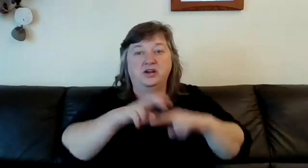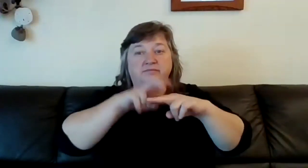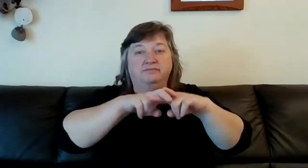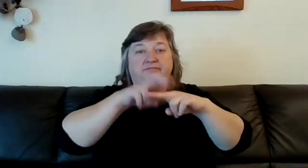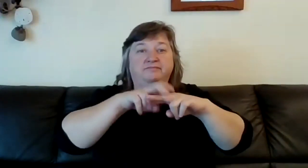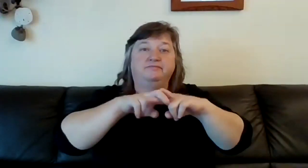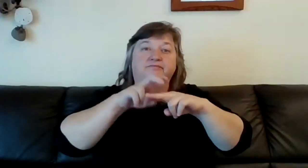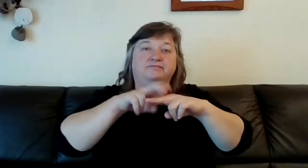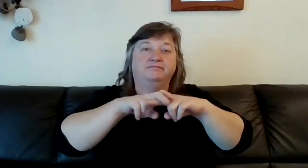chair,